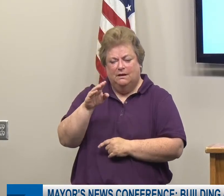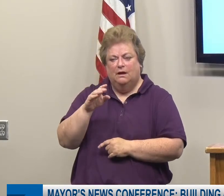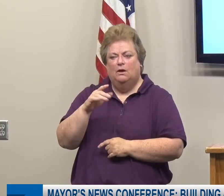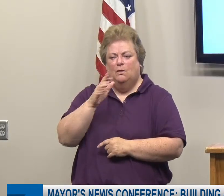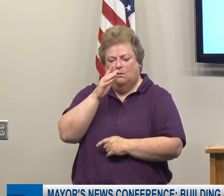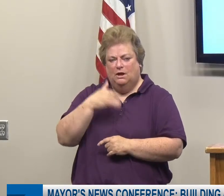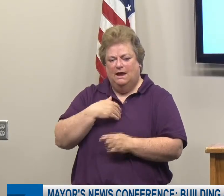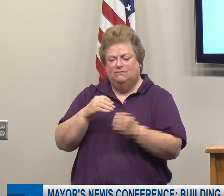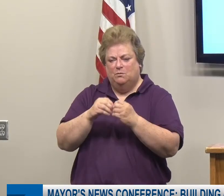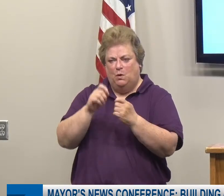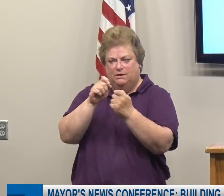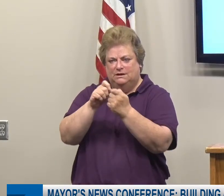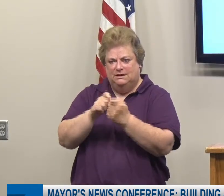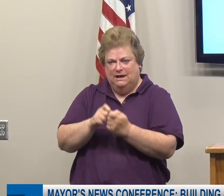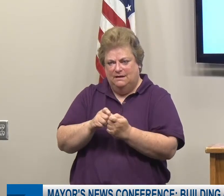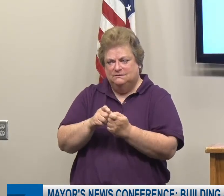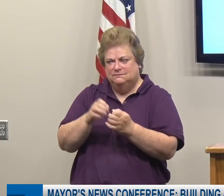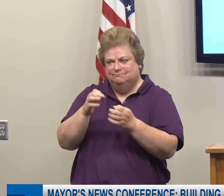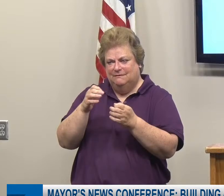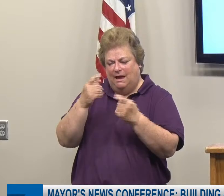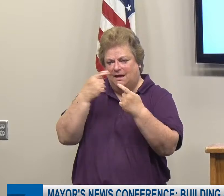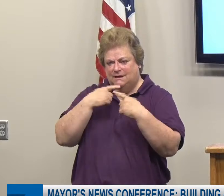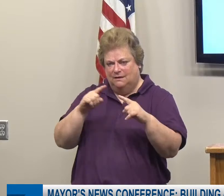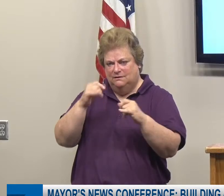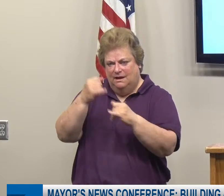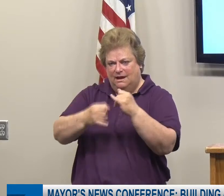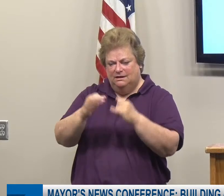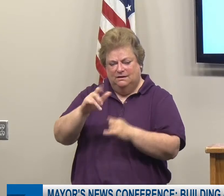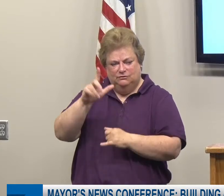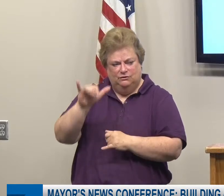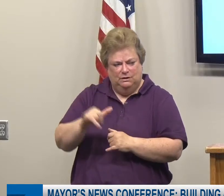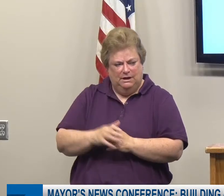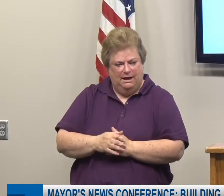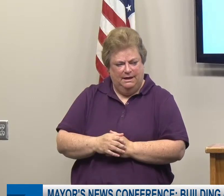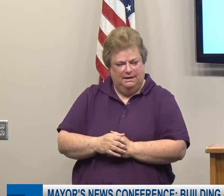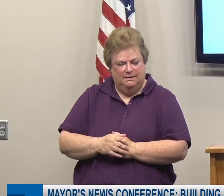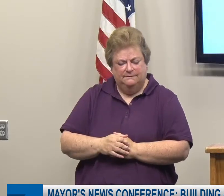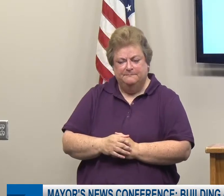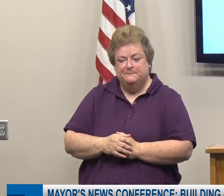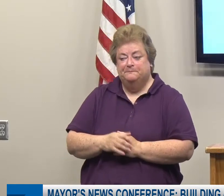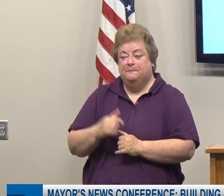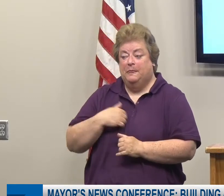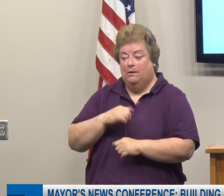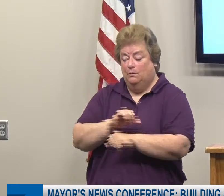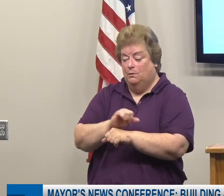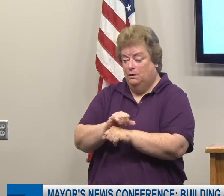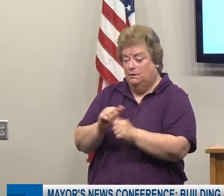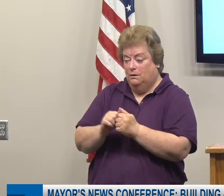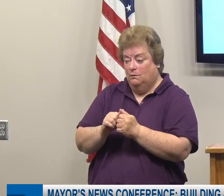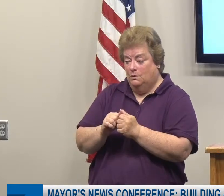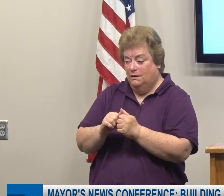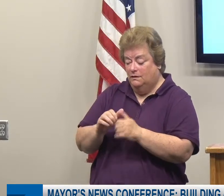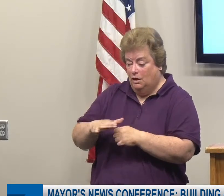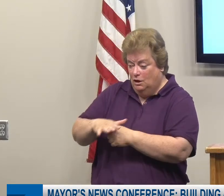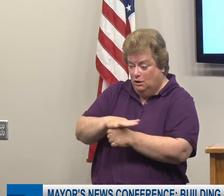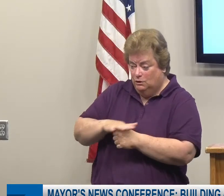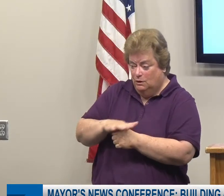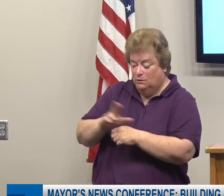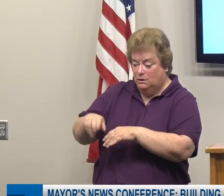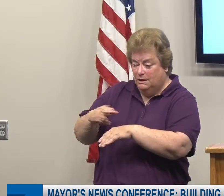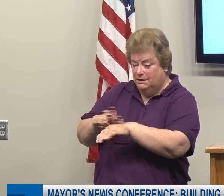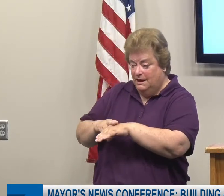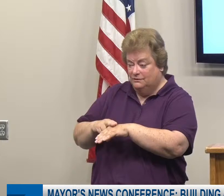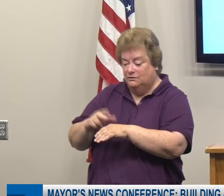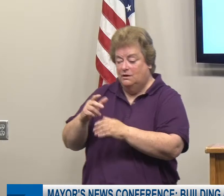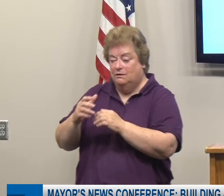details will be announced by the end of July. In addition to investing in partnerships with local and national experts in creating a more